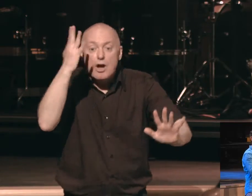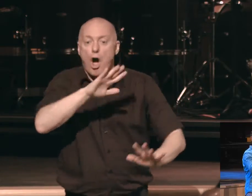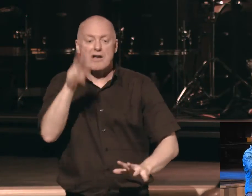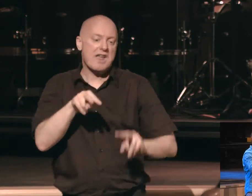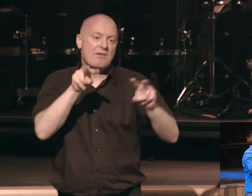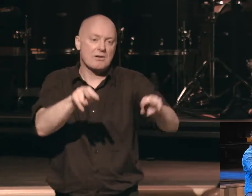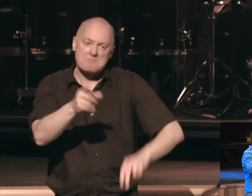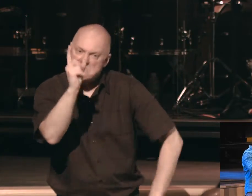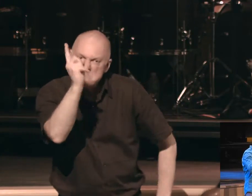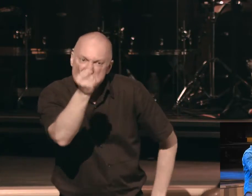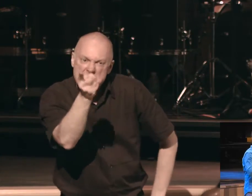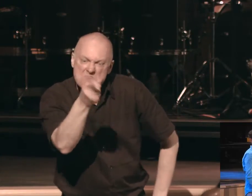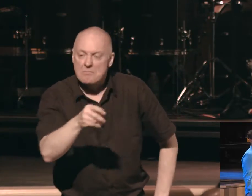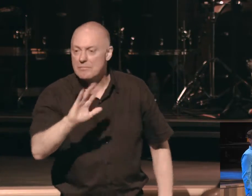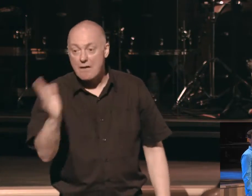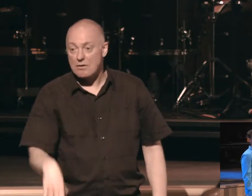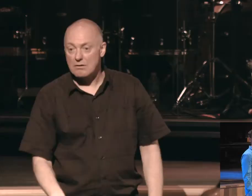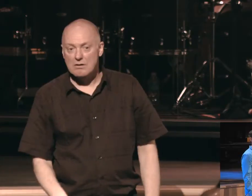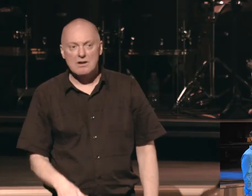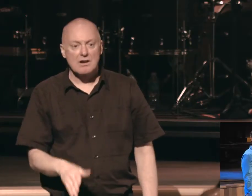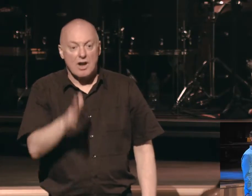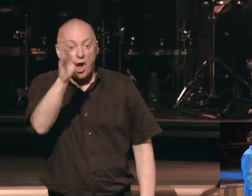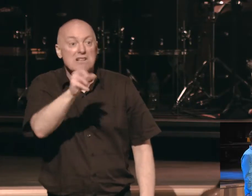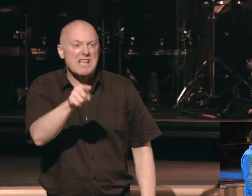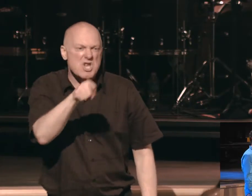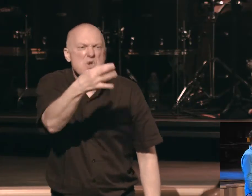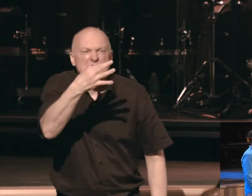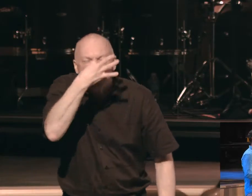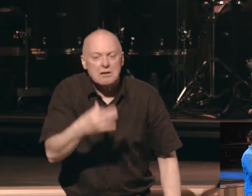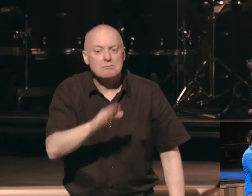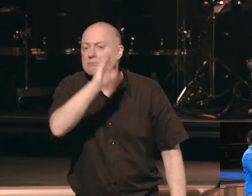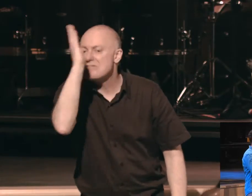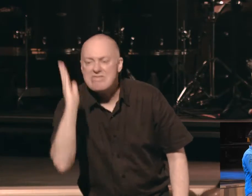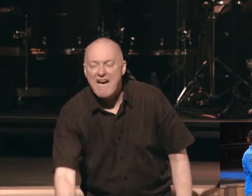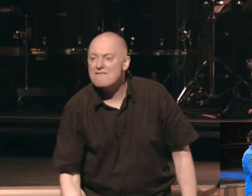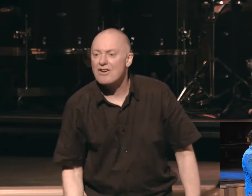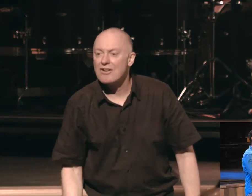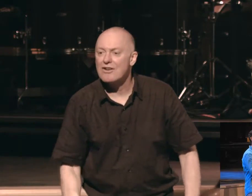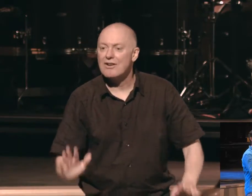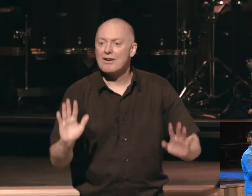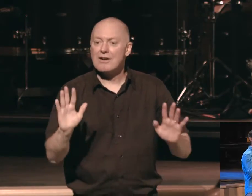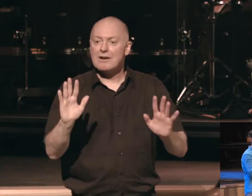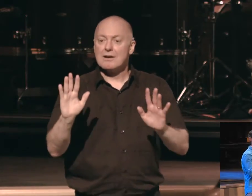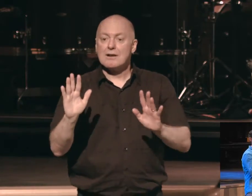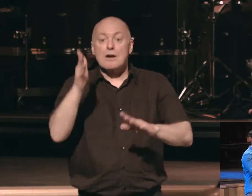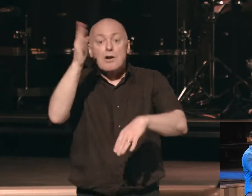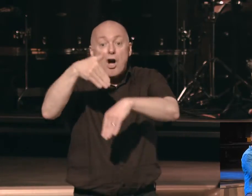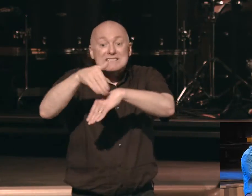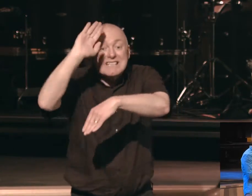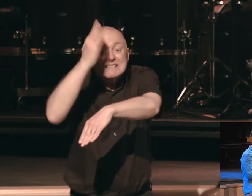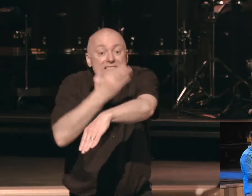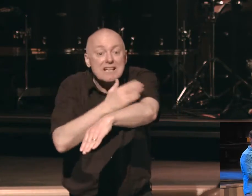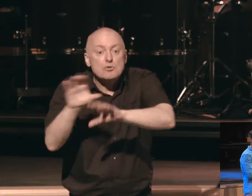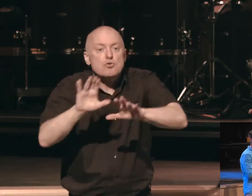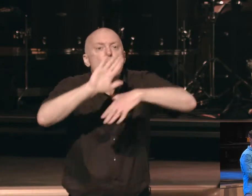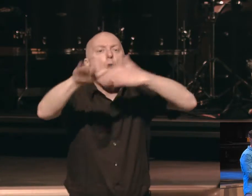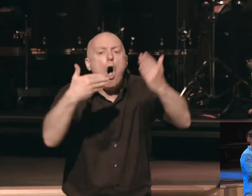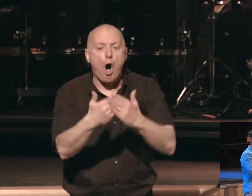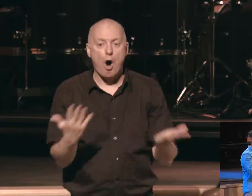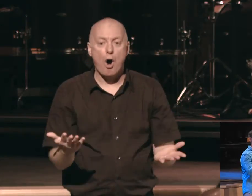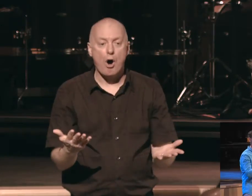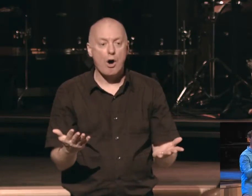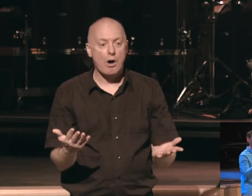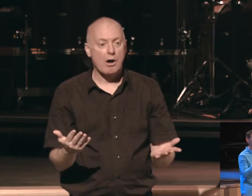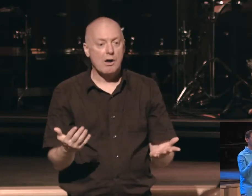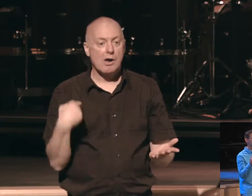looking at you waving his finger going, wow, you stink, okay? God is never, ever doing that. The whole point of sending his son was going to do it all. See,